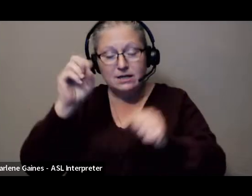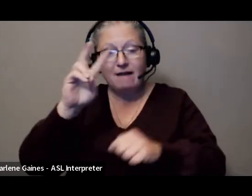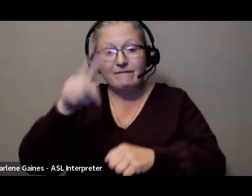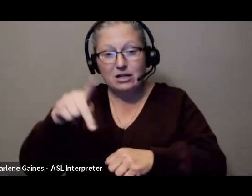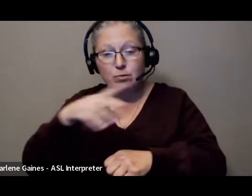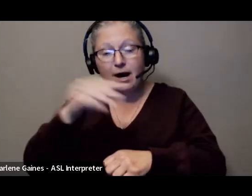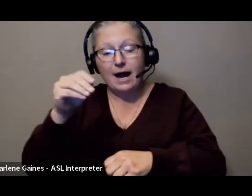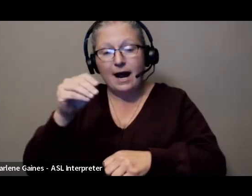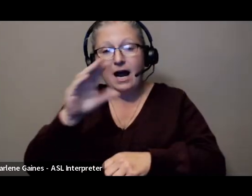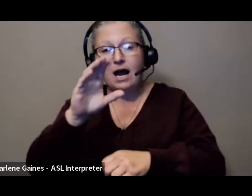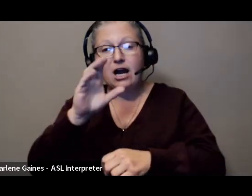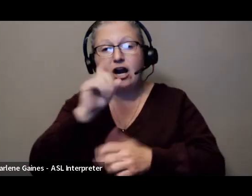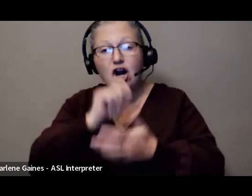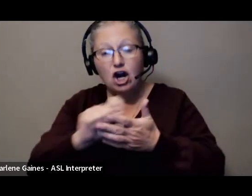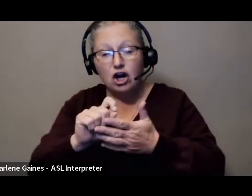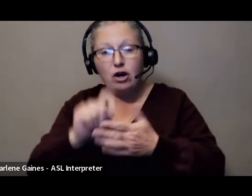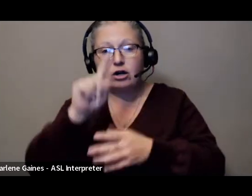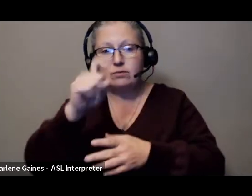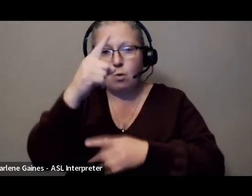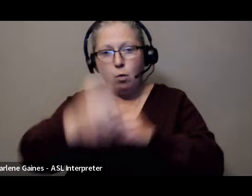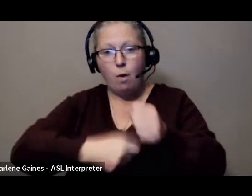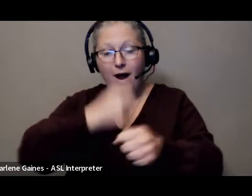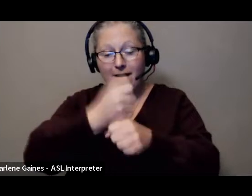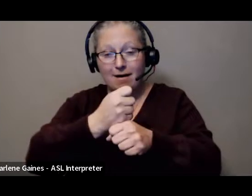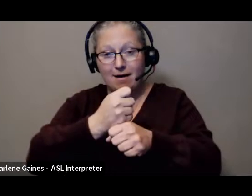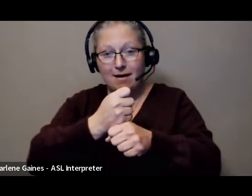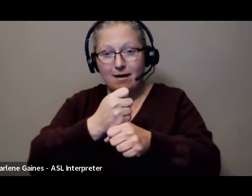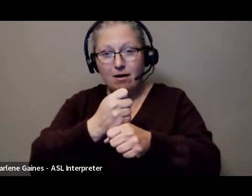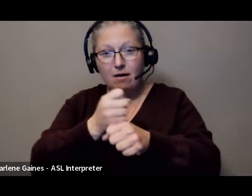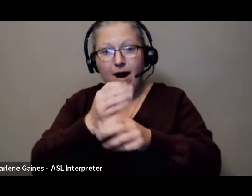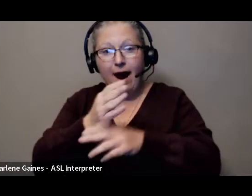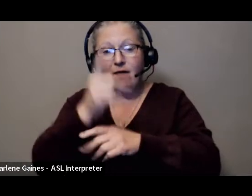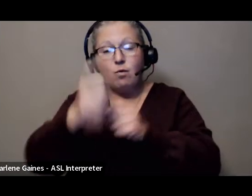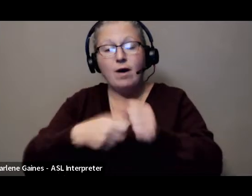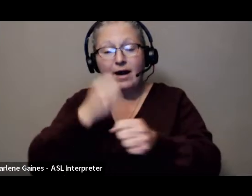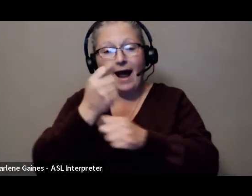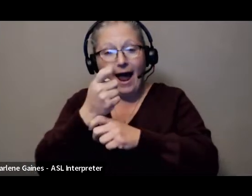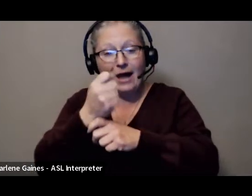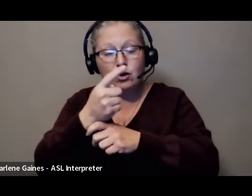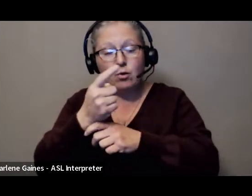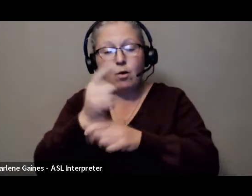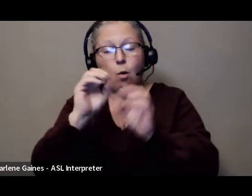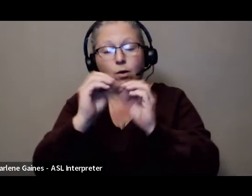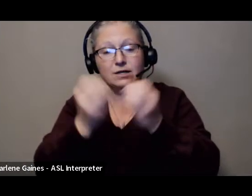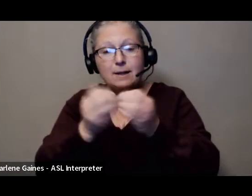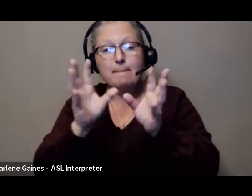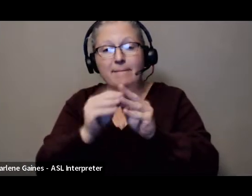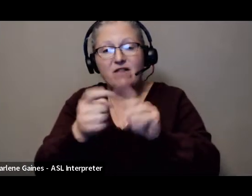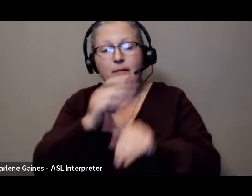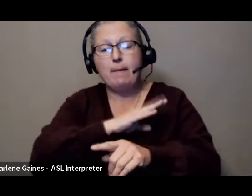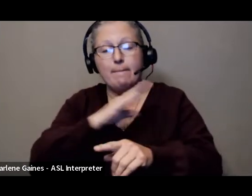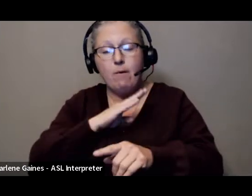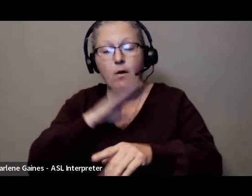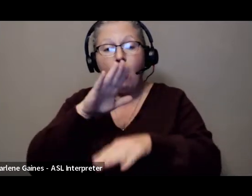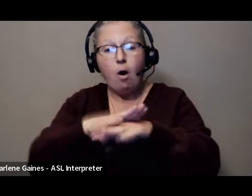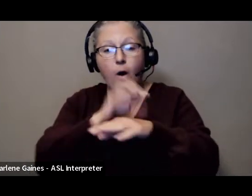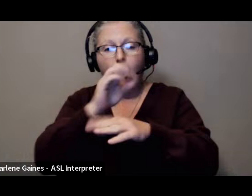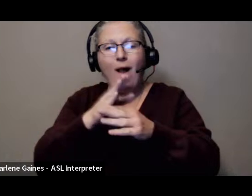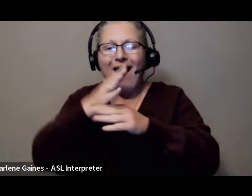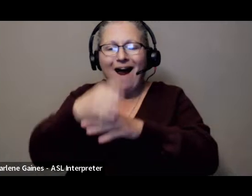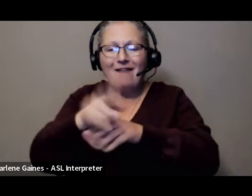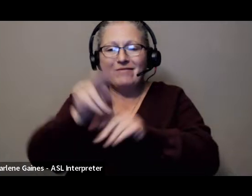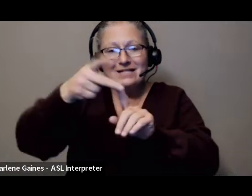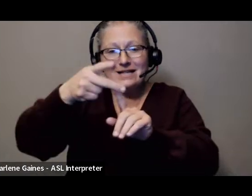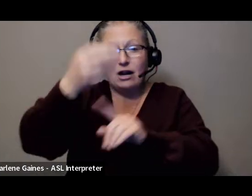board shall be 1 year in length, commencing with the annual organization meeting of the board which takes place on or after the second Friday